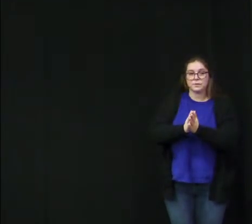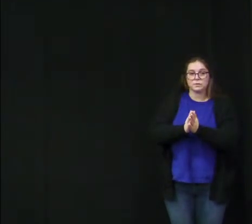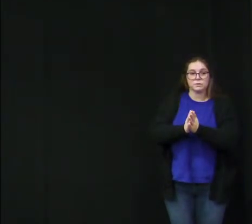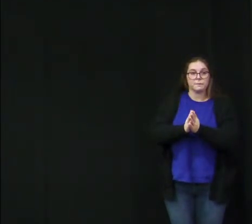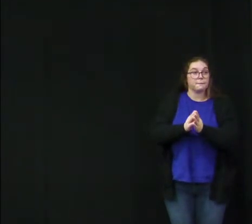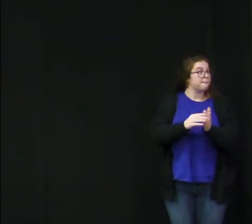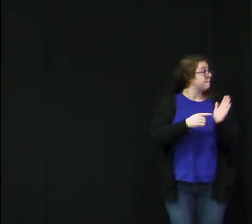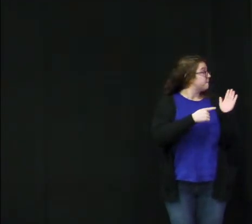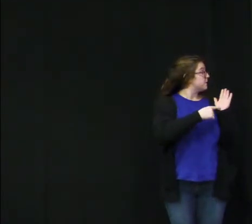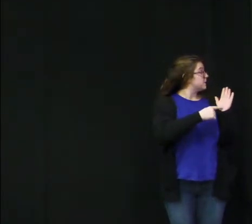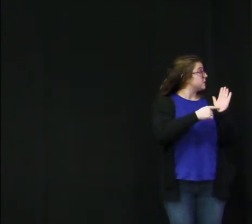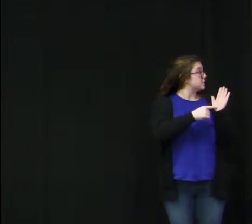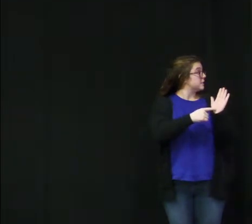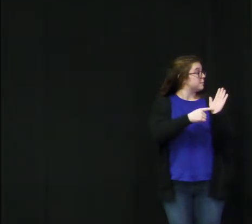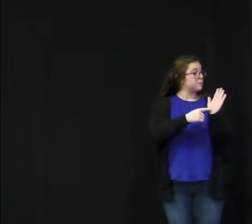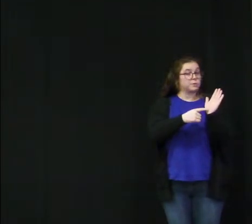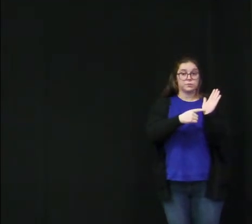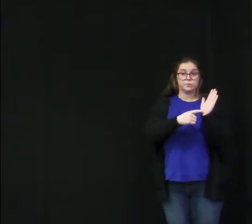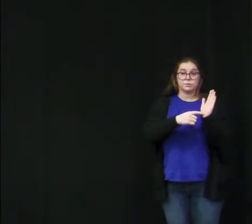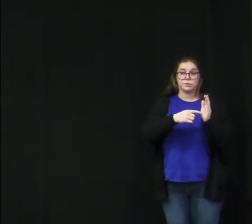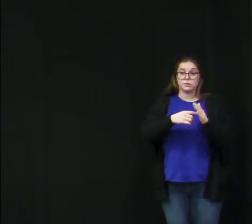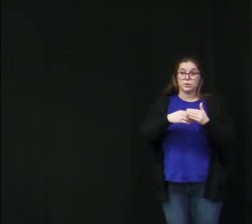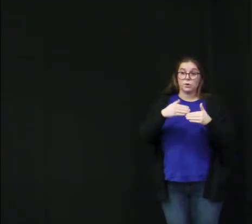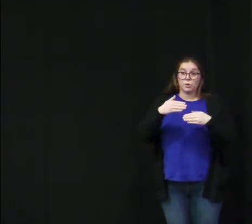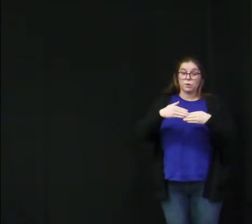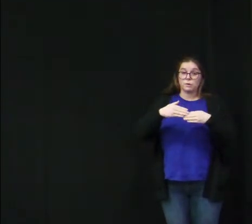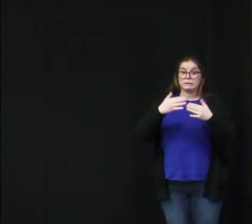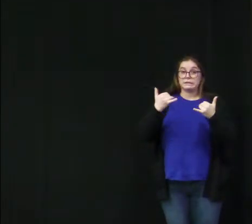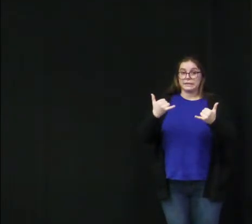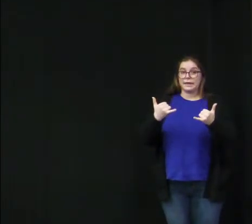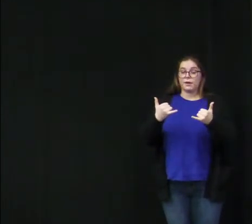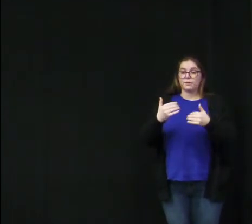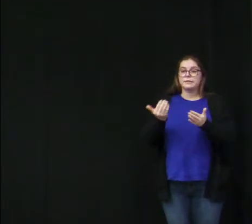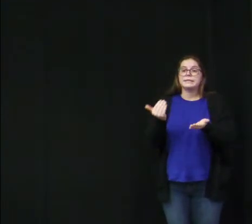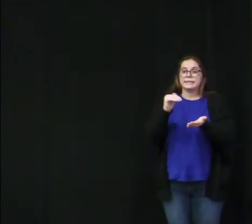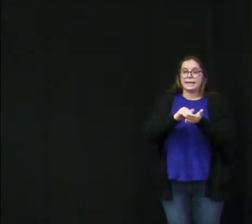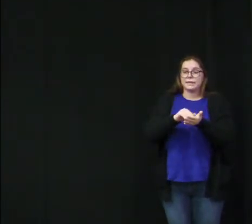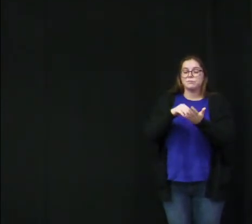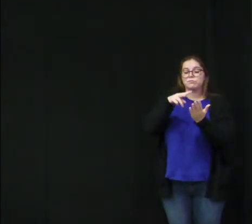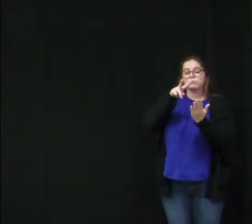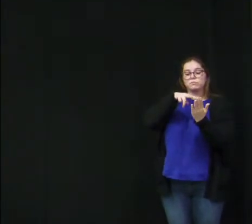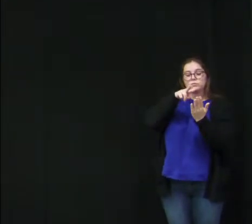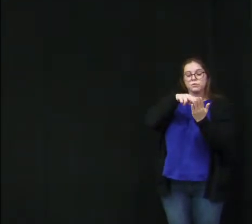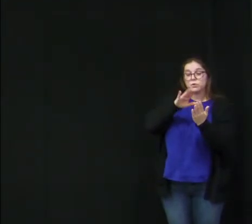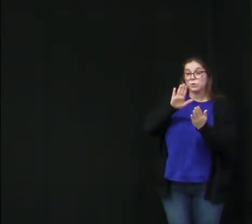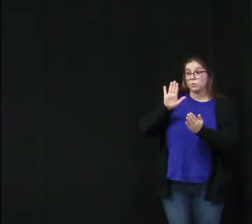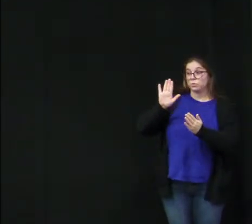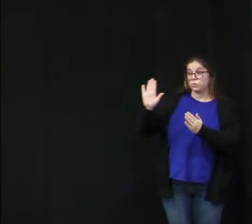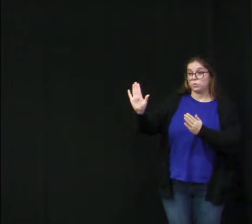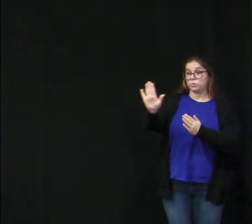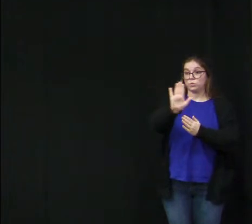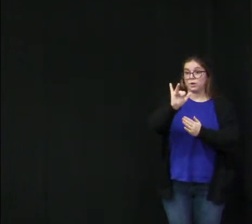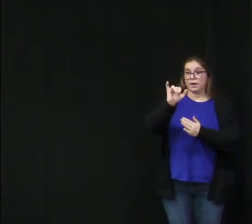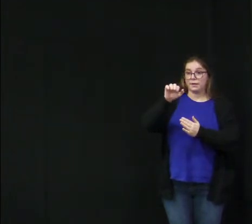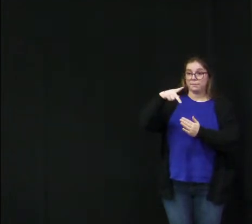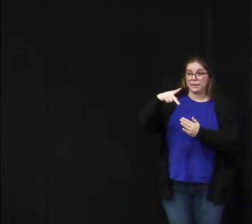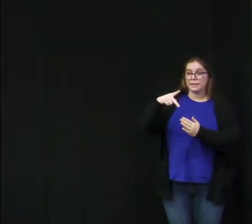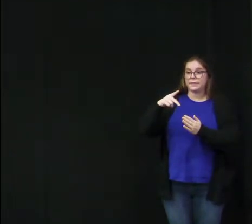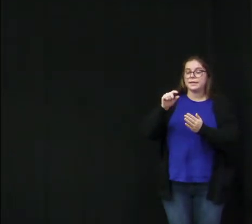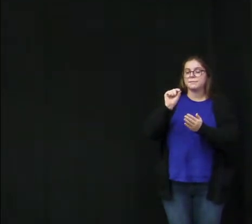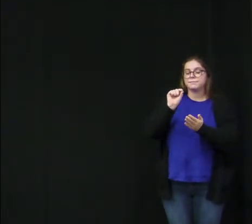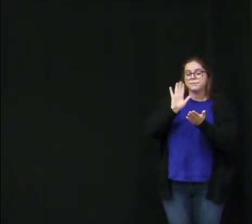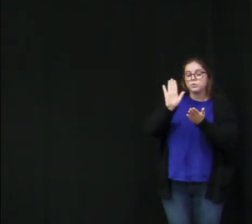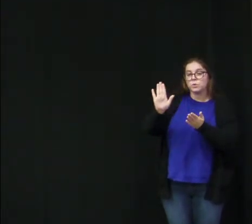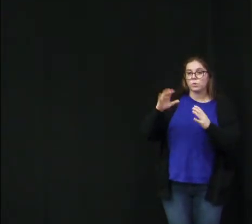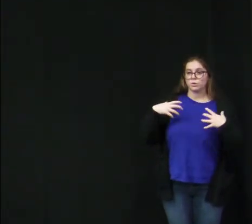preview. Go ahead and look at the one IEP that you brought from your caseload and look at your strength statement and think